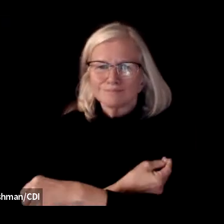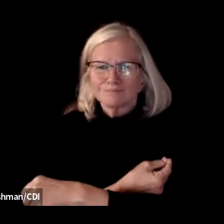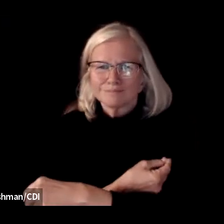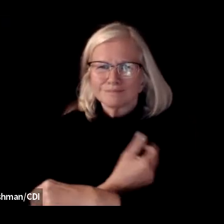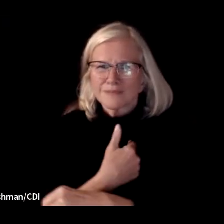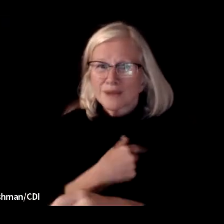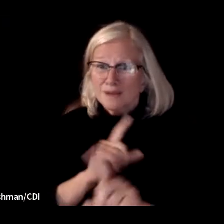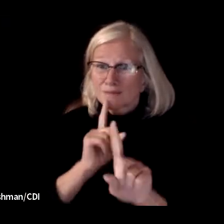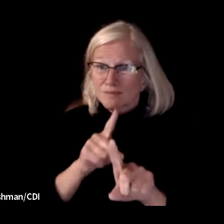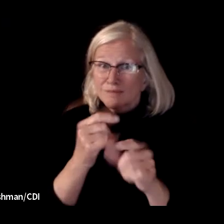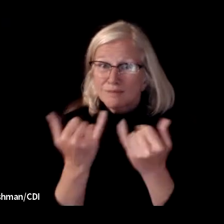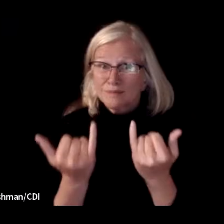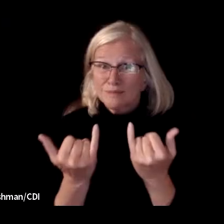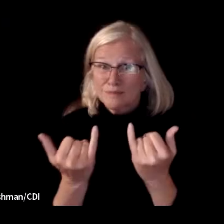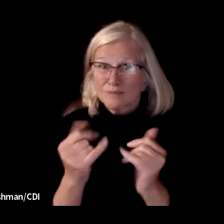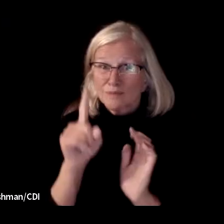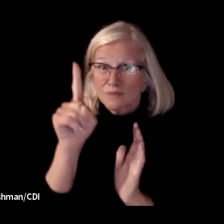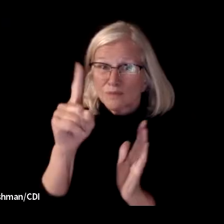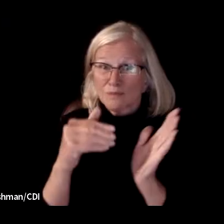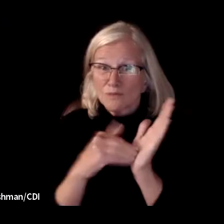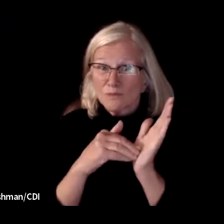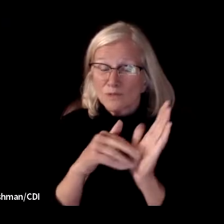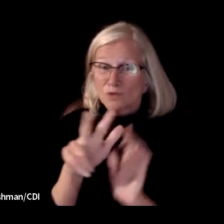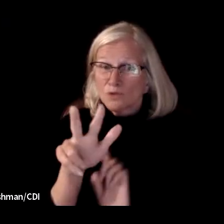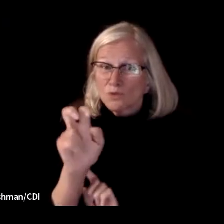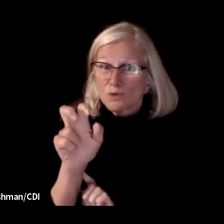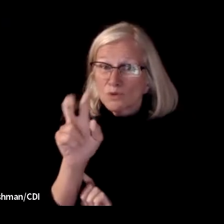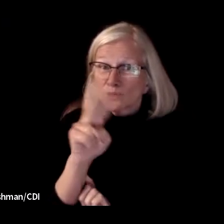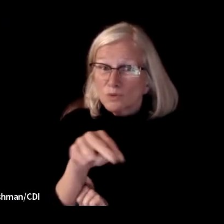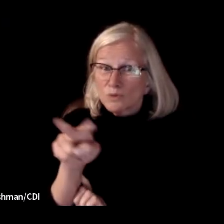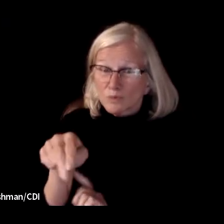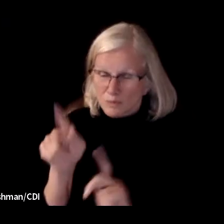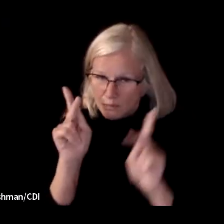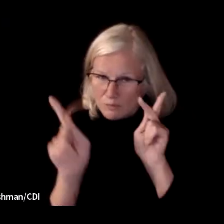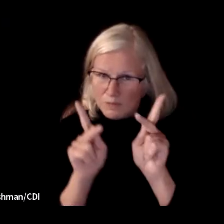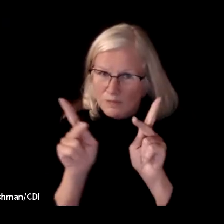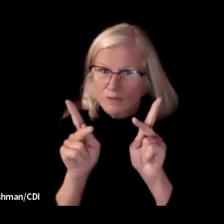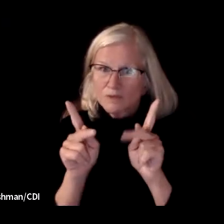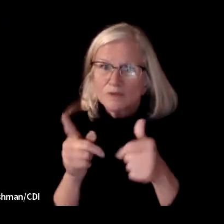another 1,322 people got their first vaccine dose.